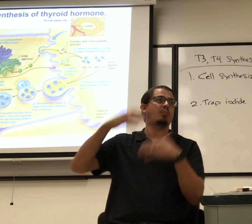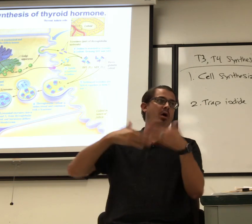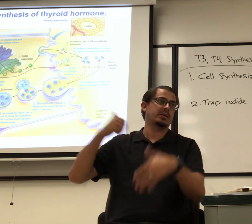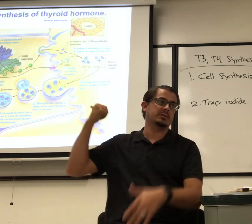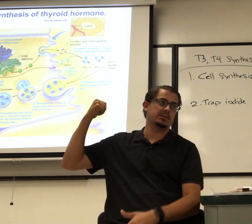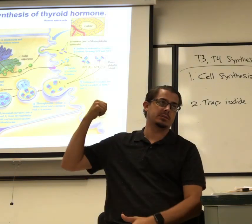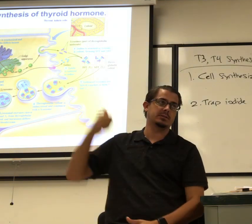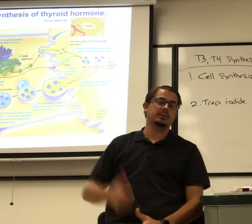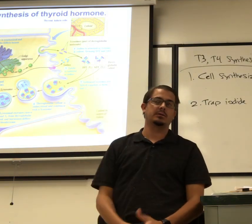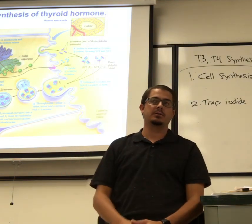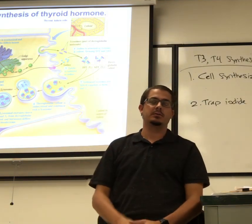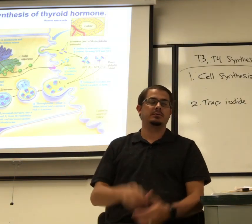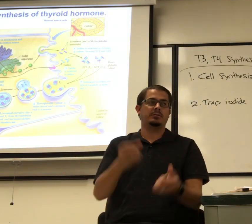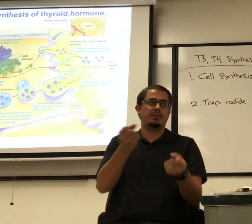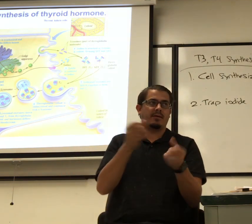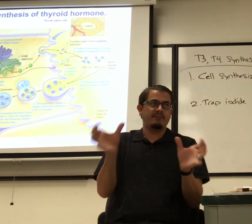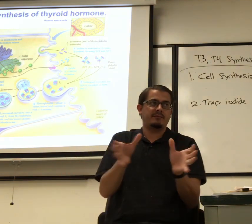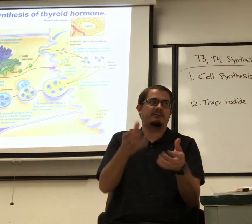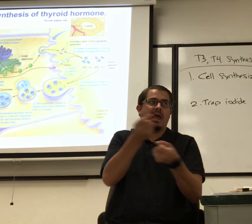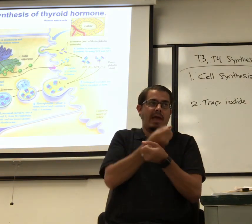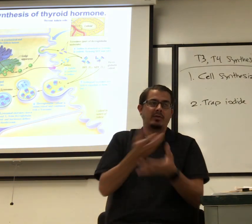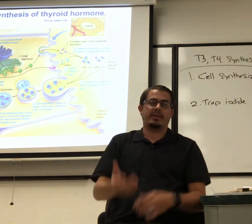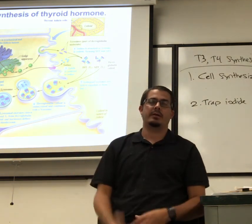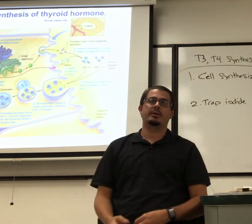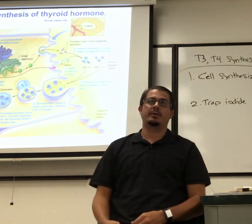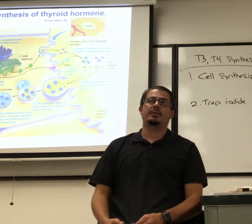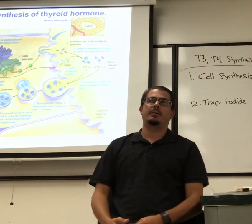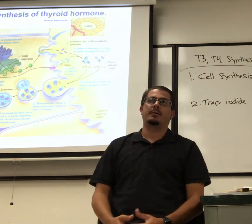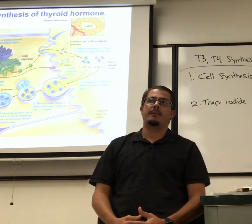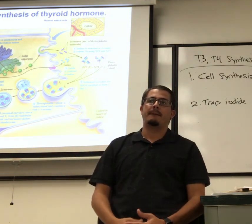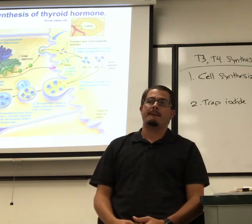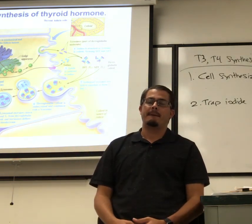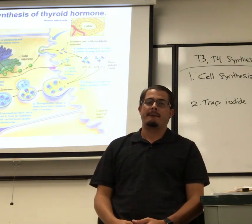So what I'm writing is TSH facilitates